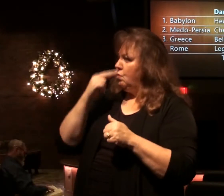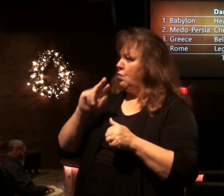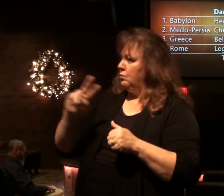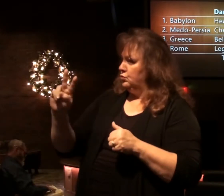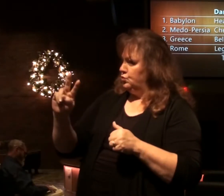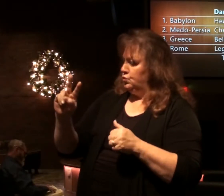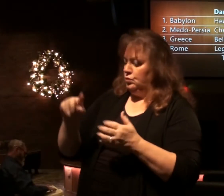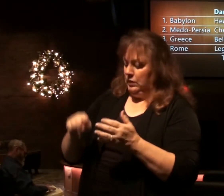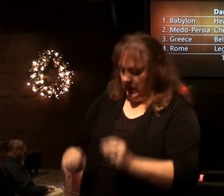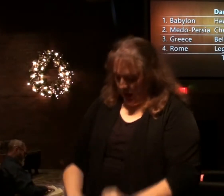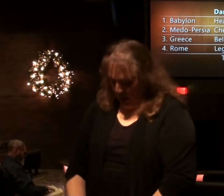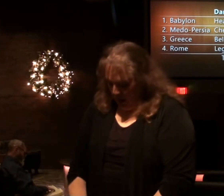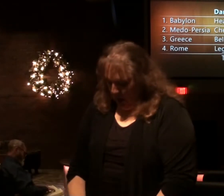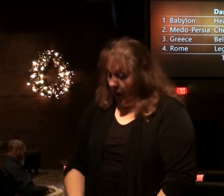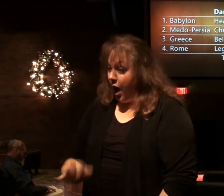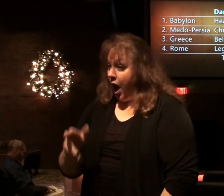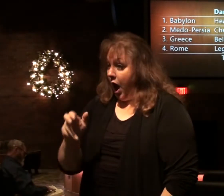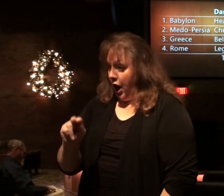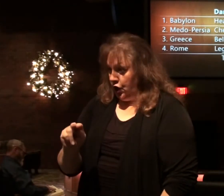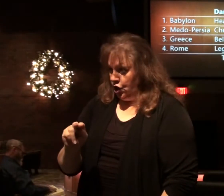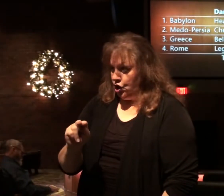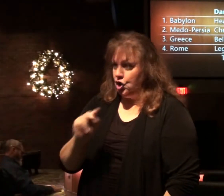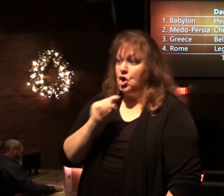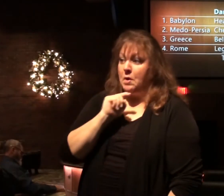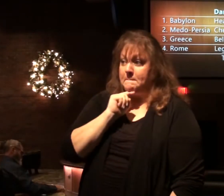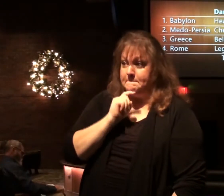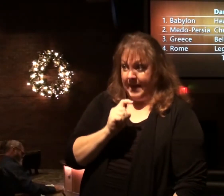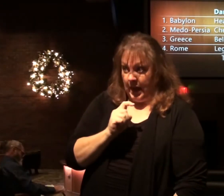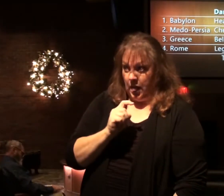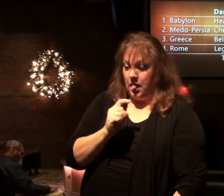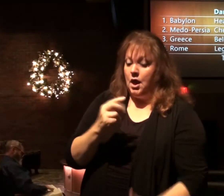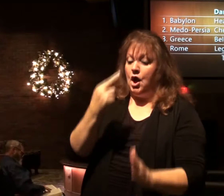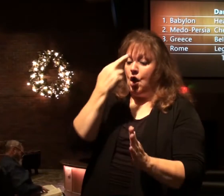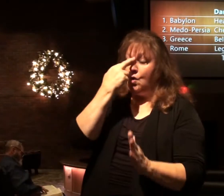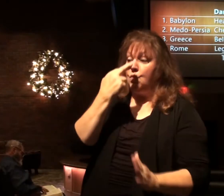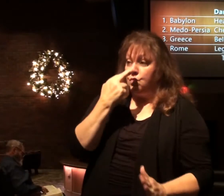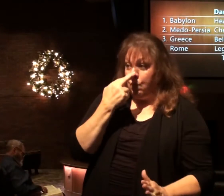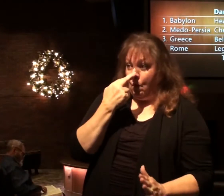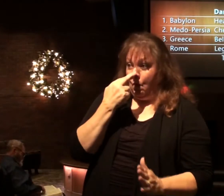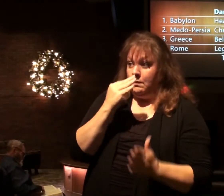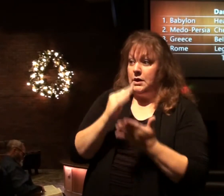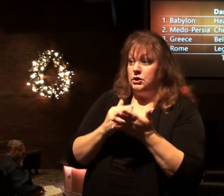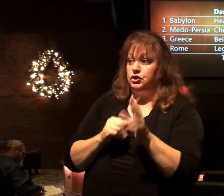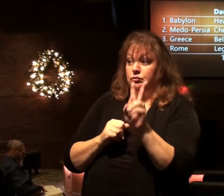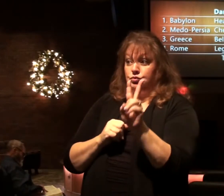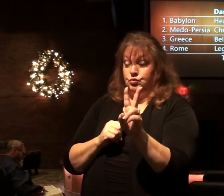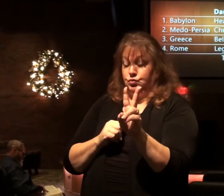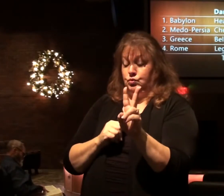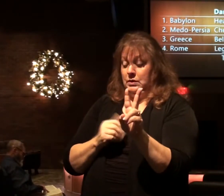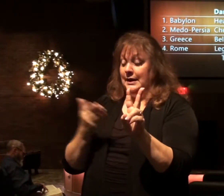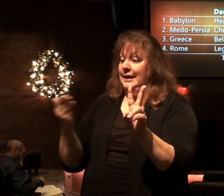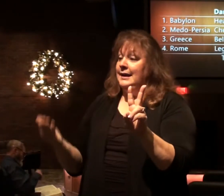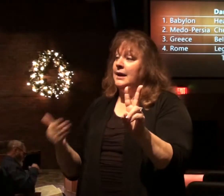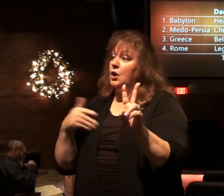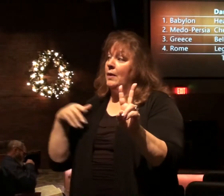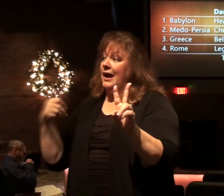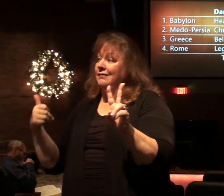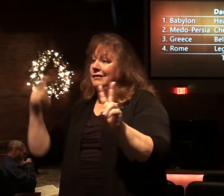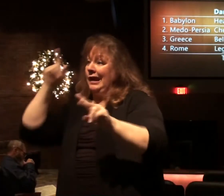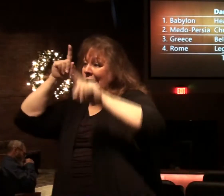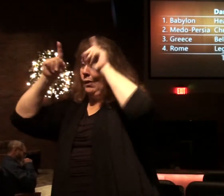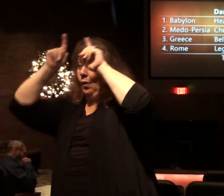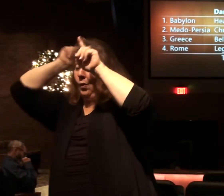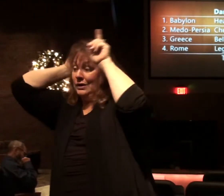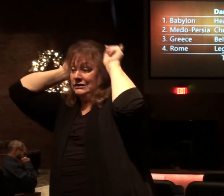of iron, which was the metal that represented Rome in chapter 2. And here we have 10